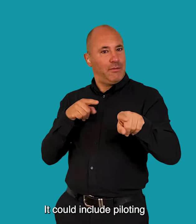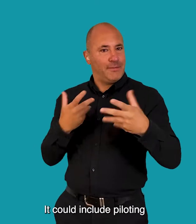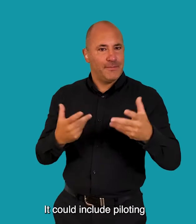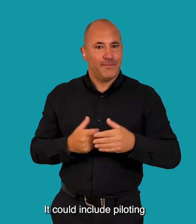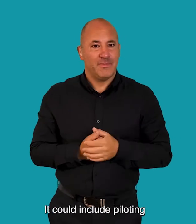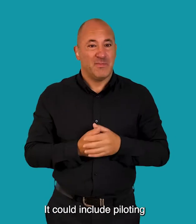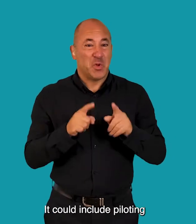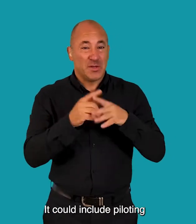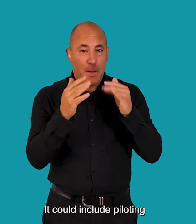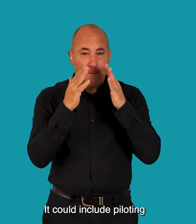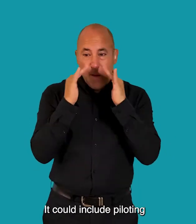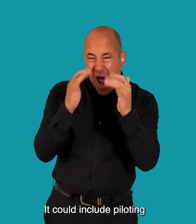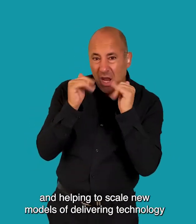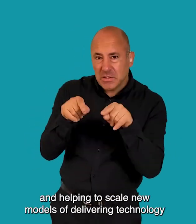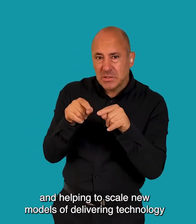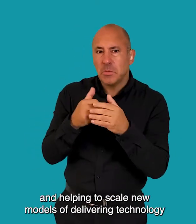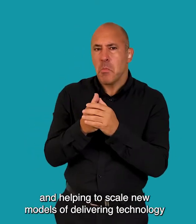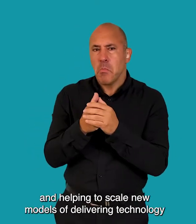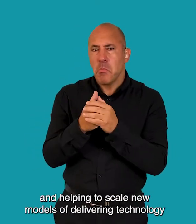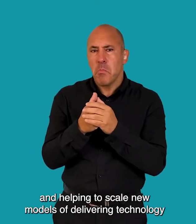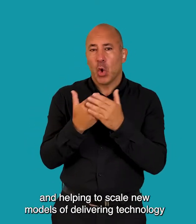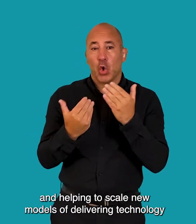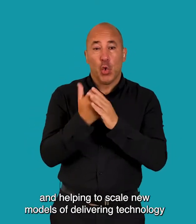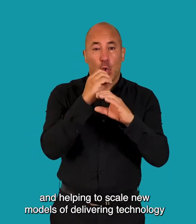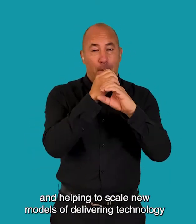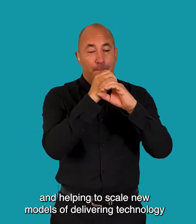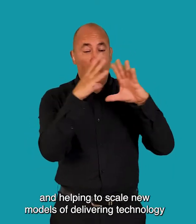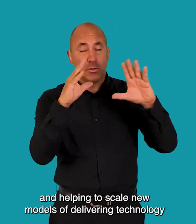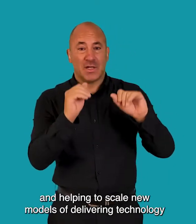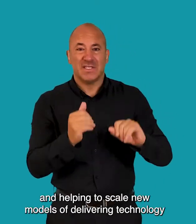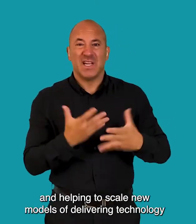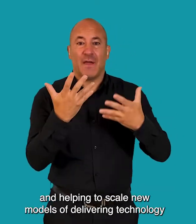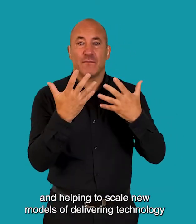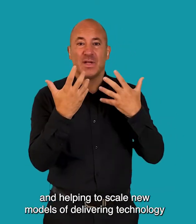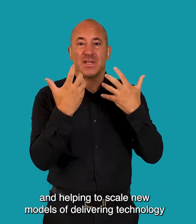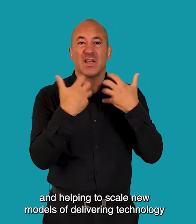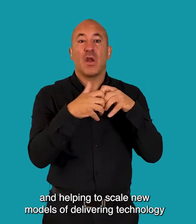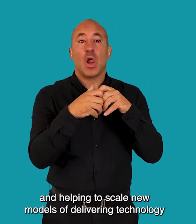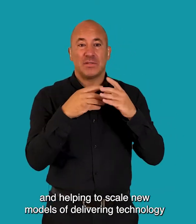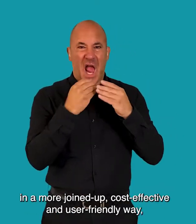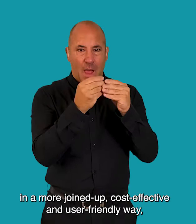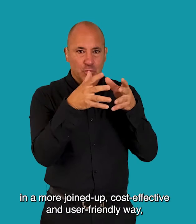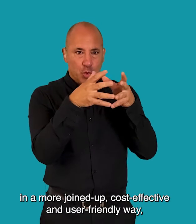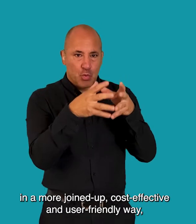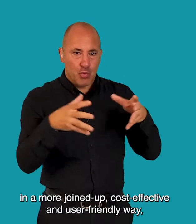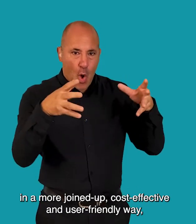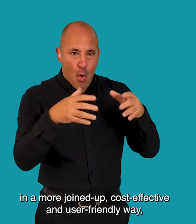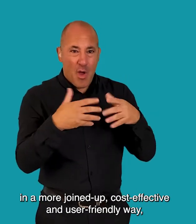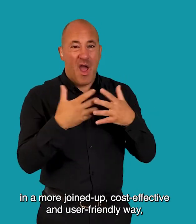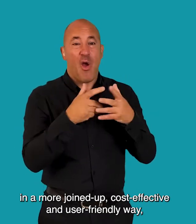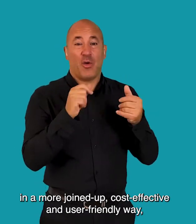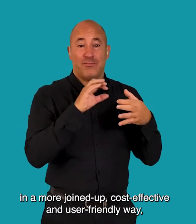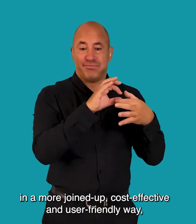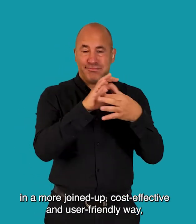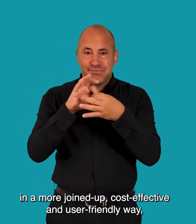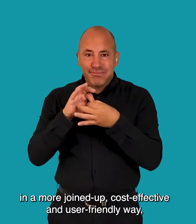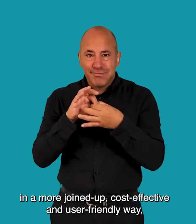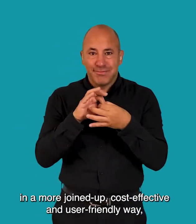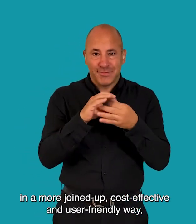could include piloting and helping to scale new models of delivering technology in a more joined-up, cost-effective and